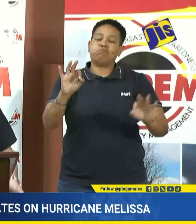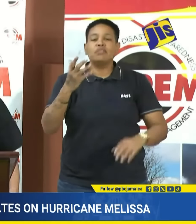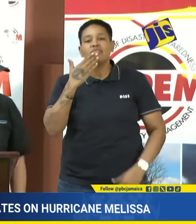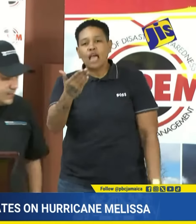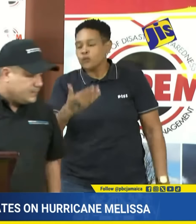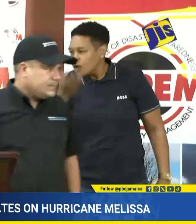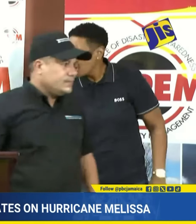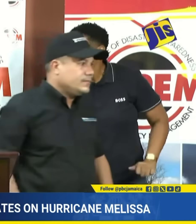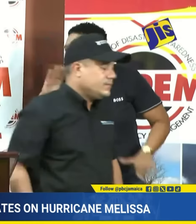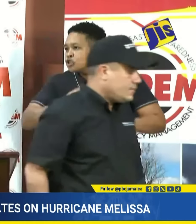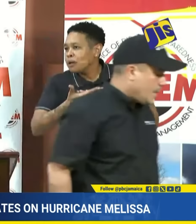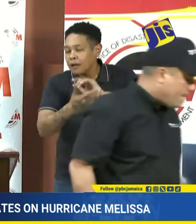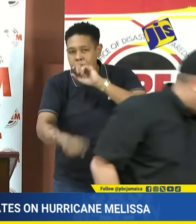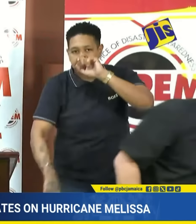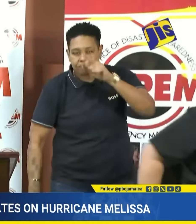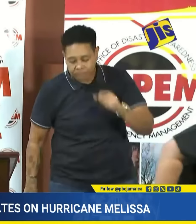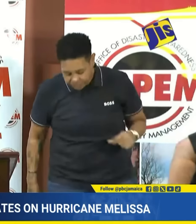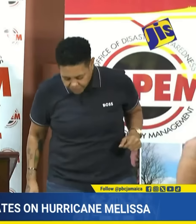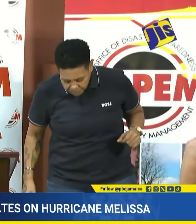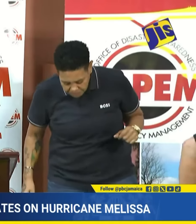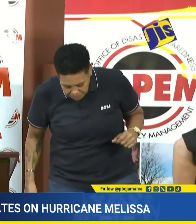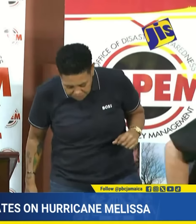Jamaica.